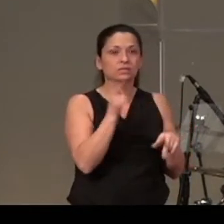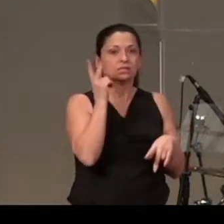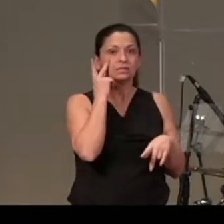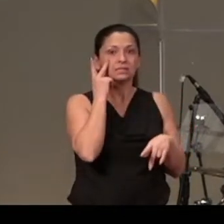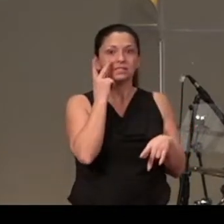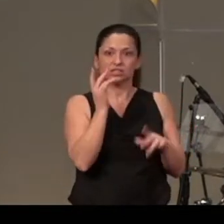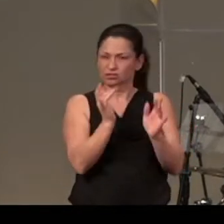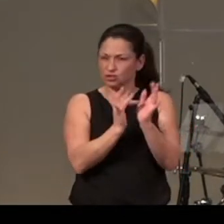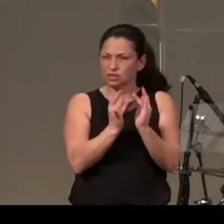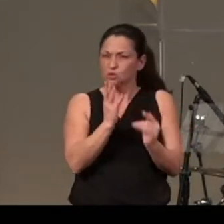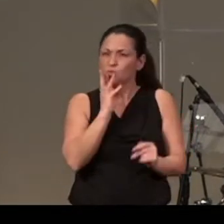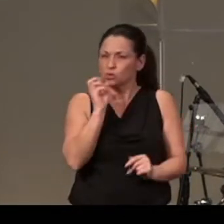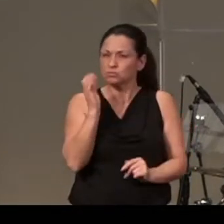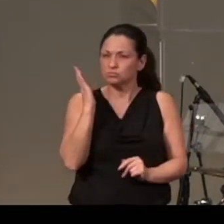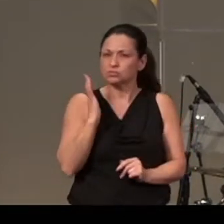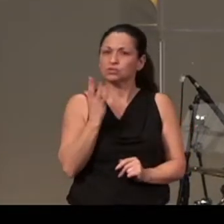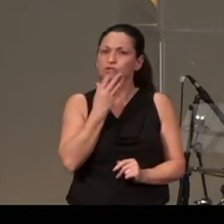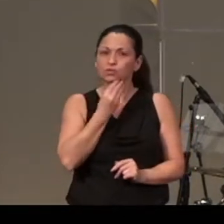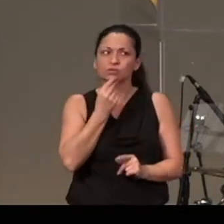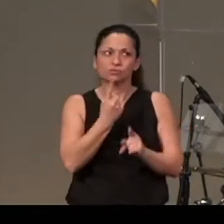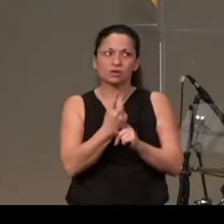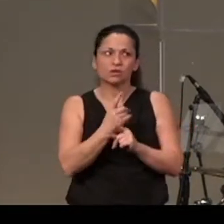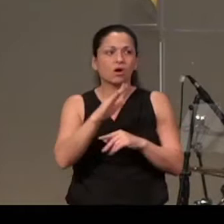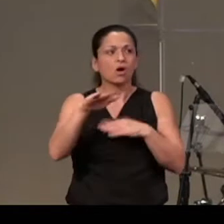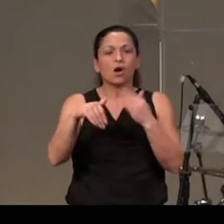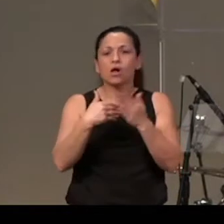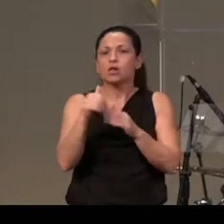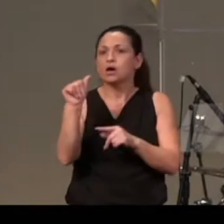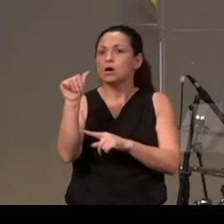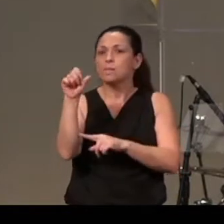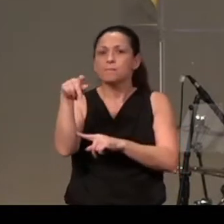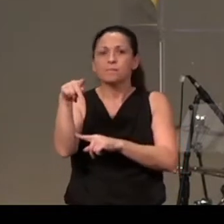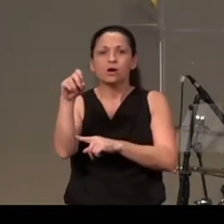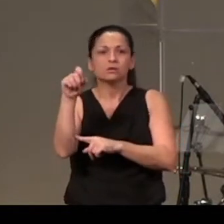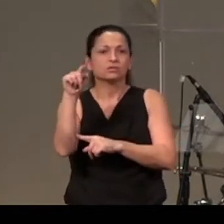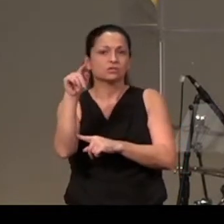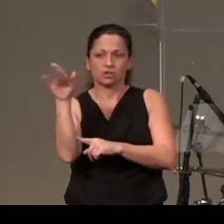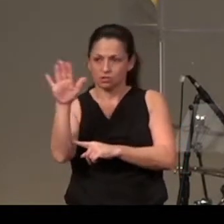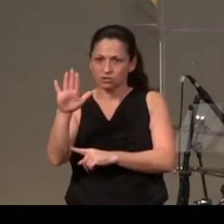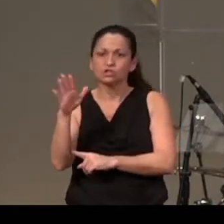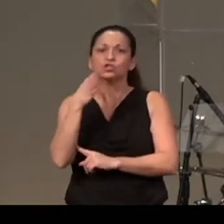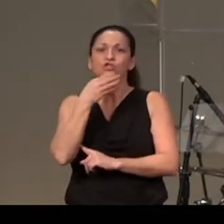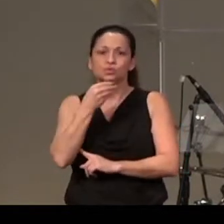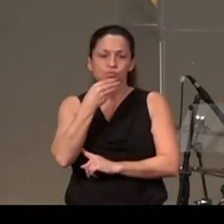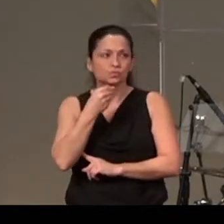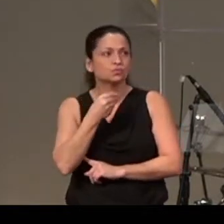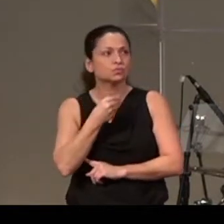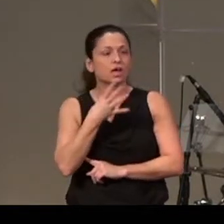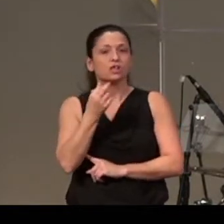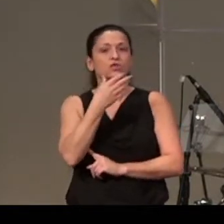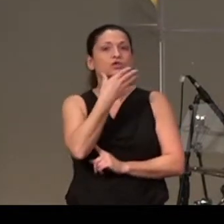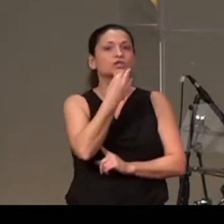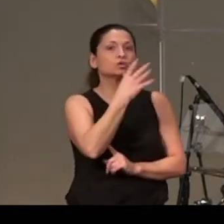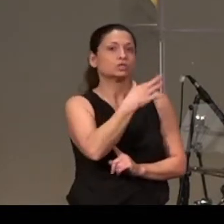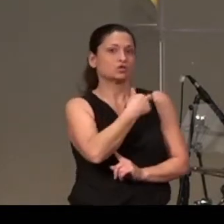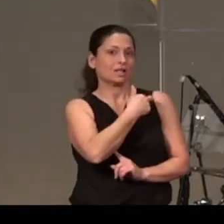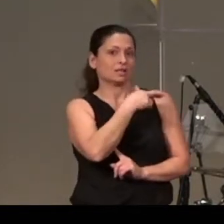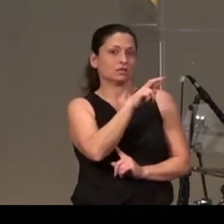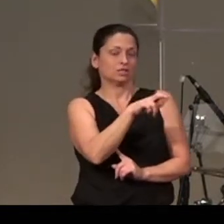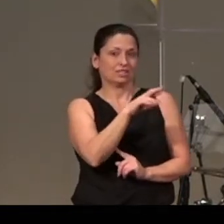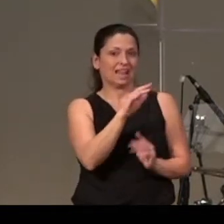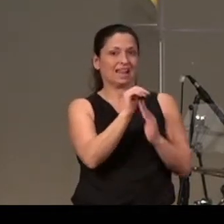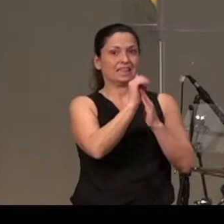Jewish. All our the apostles are all Jewish. It's really speaking here of the religious leaders. The Jews answered and said to him, do